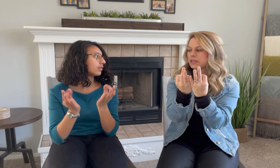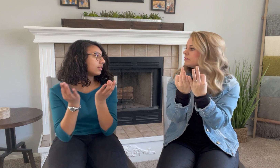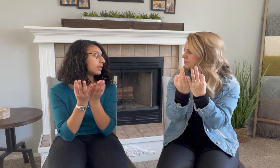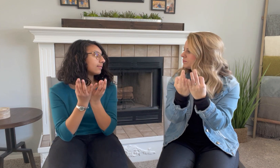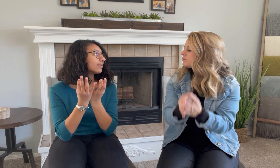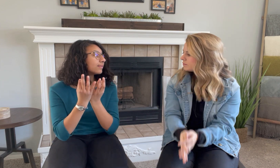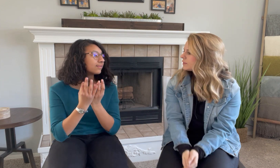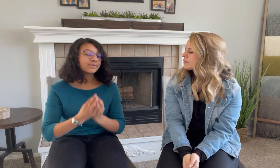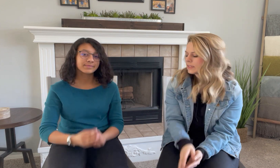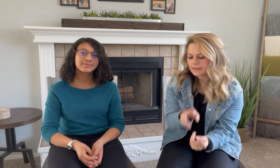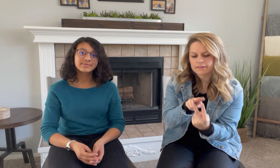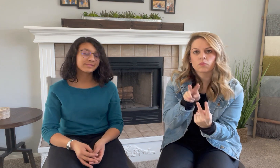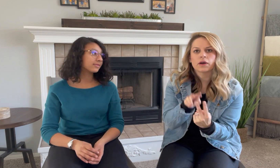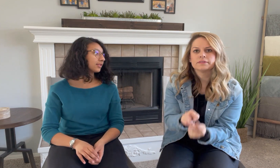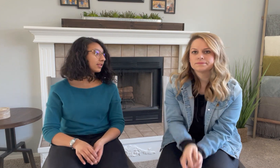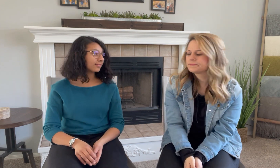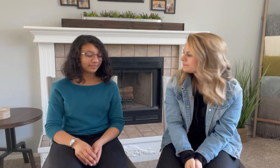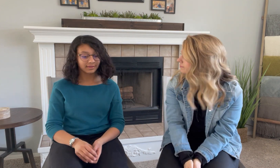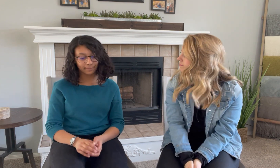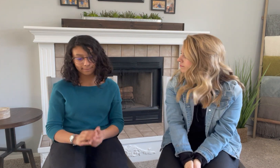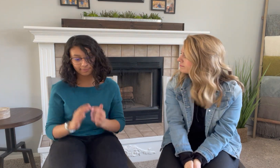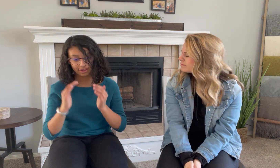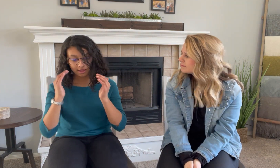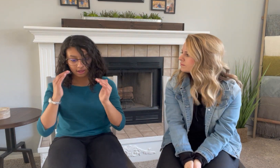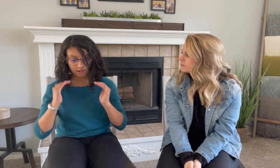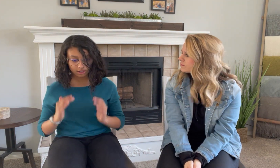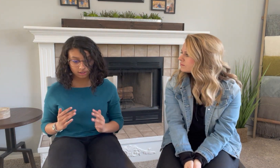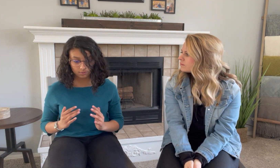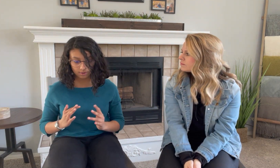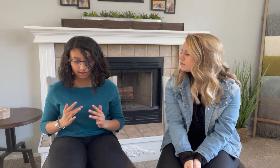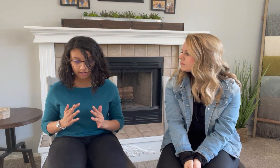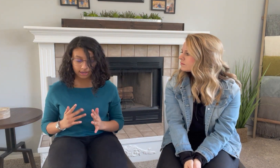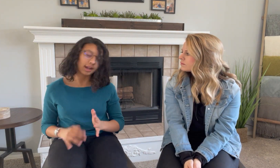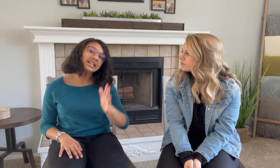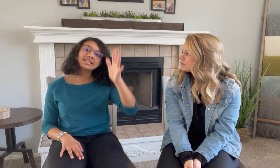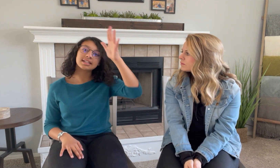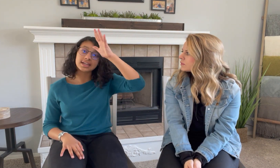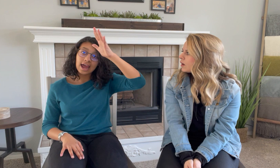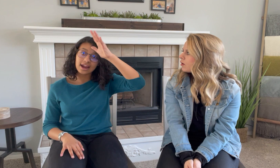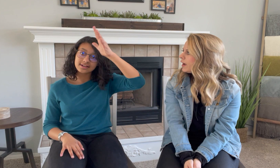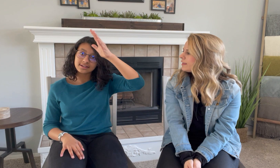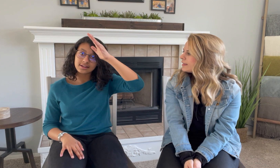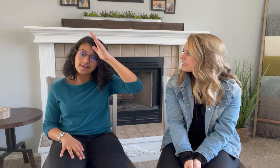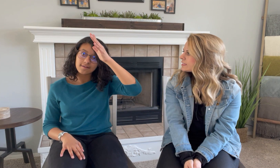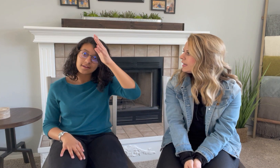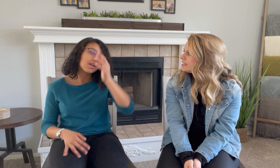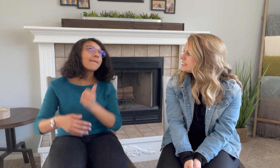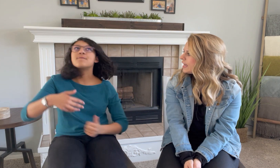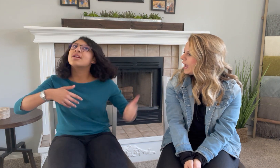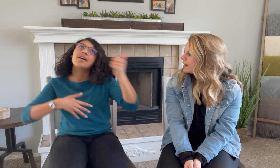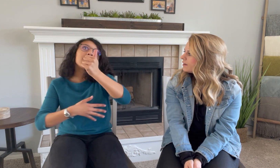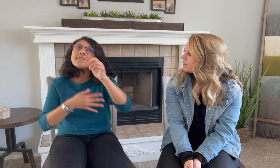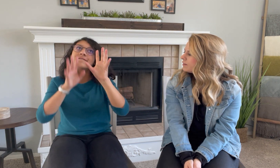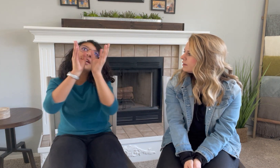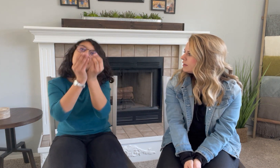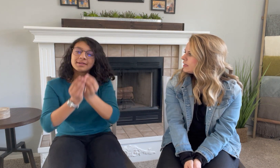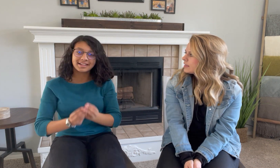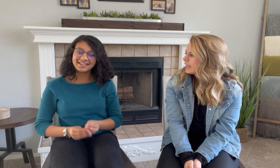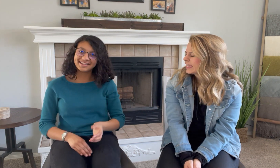family. Either one. All right, the next sign is dad. Like he